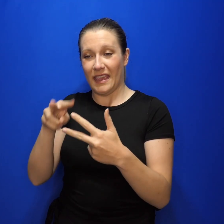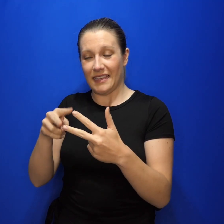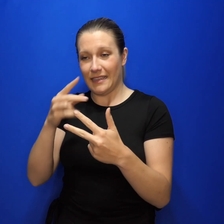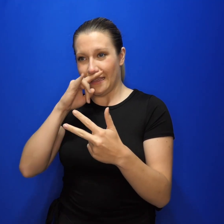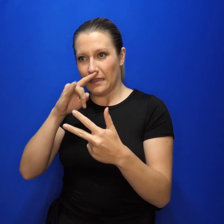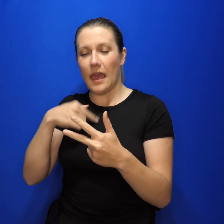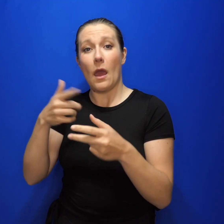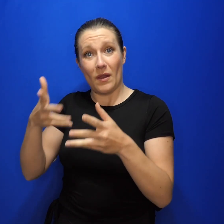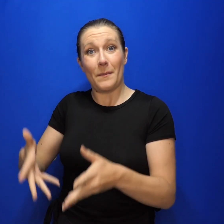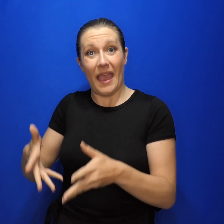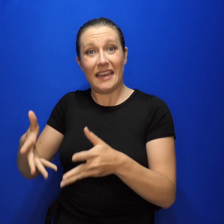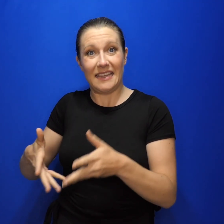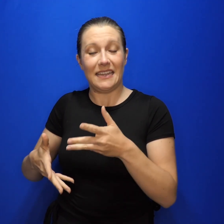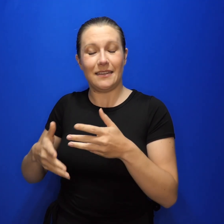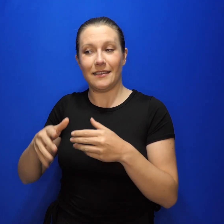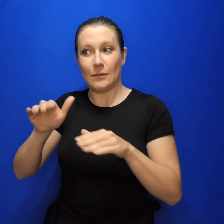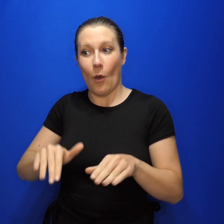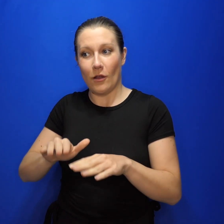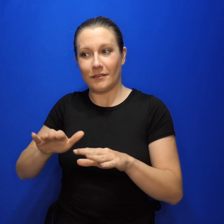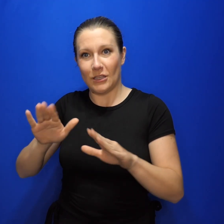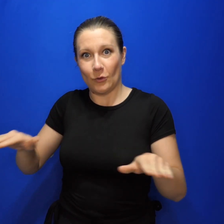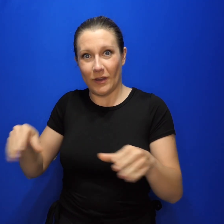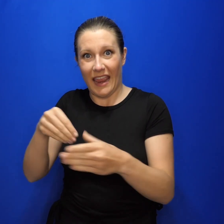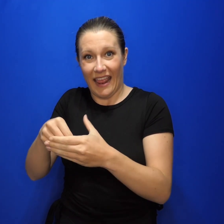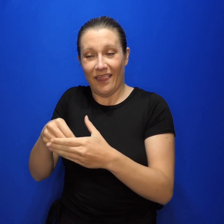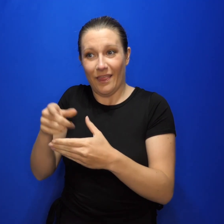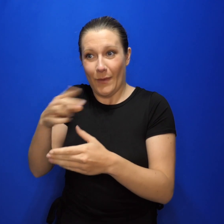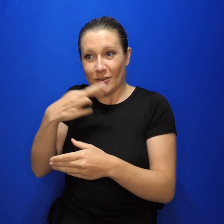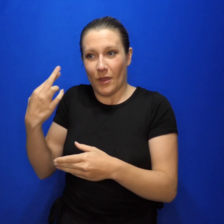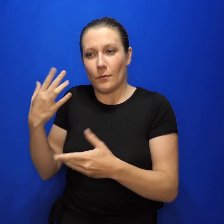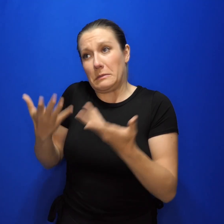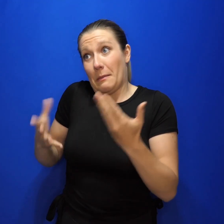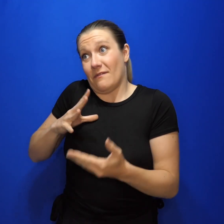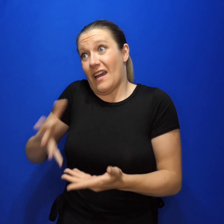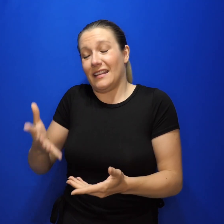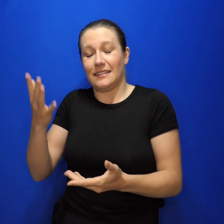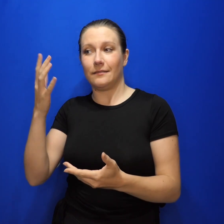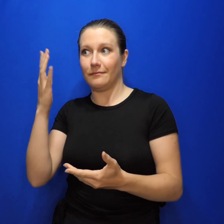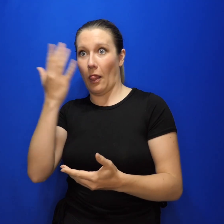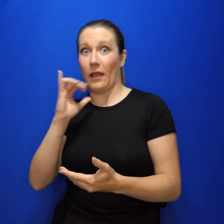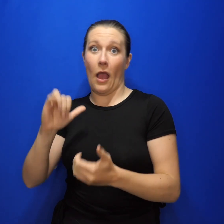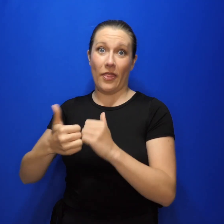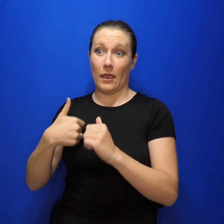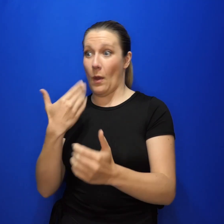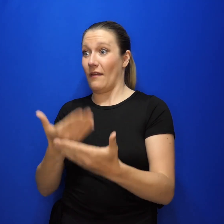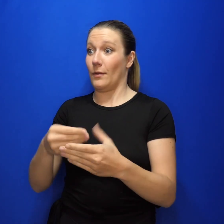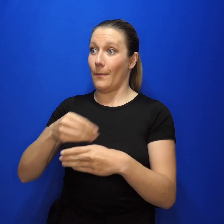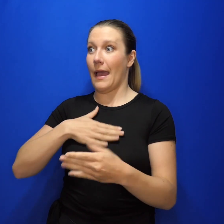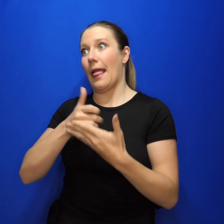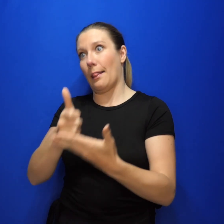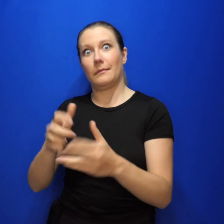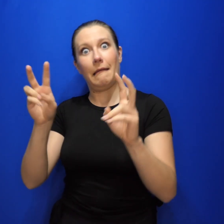restaurant, which, by the way, they probably would have been fine. I mean, look where they ended up with my help. So this person